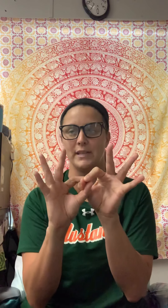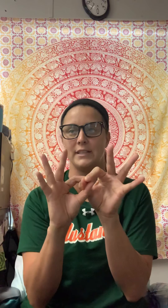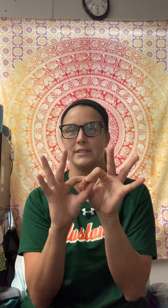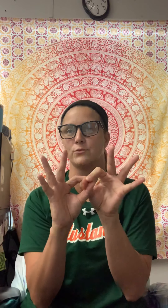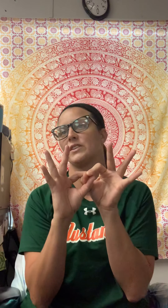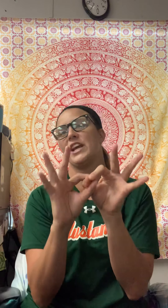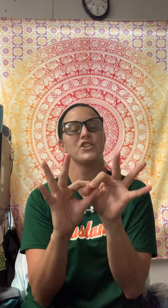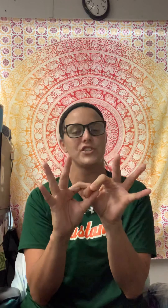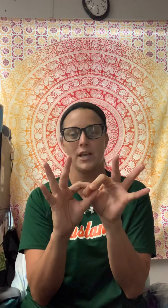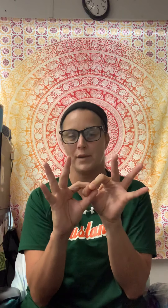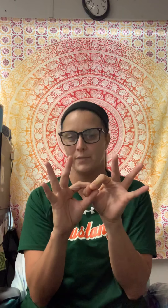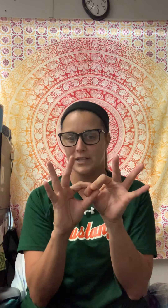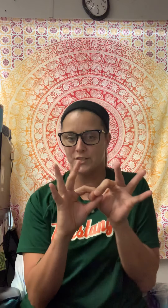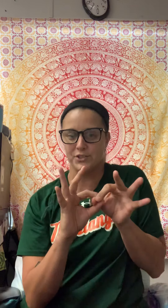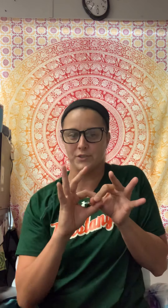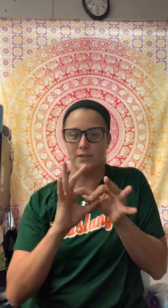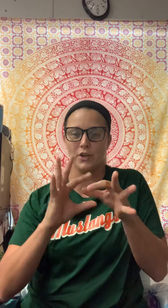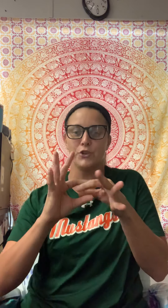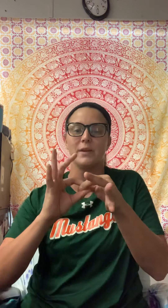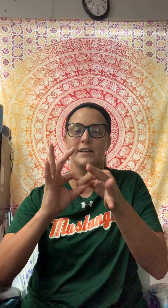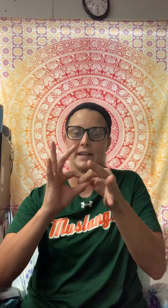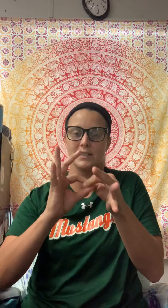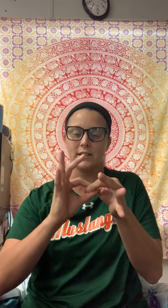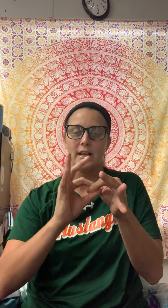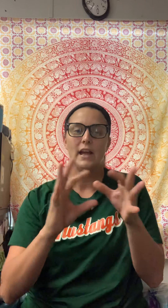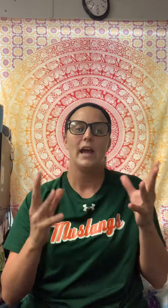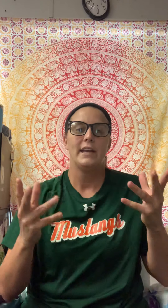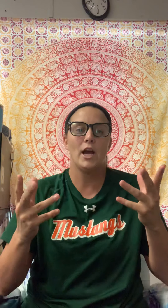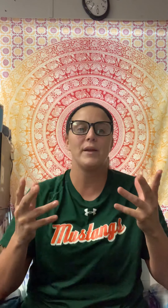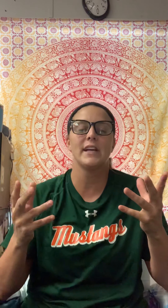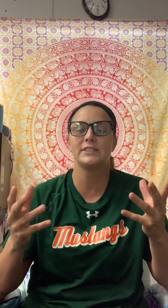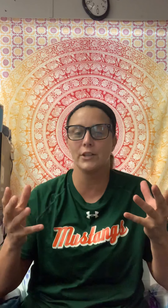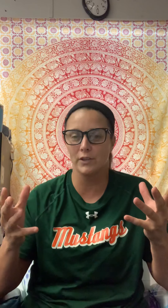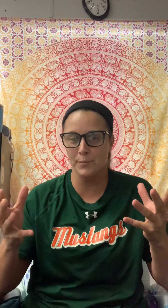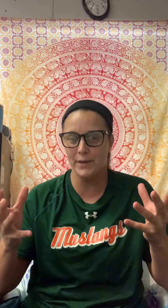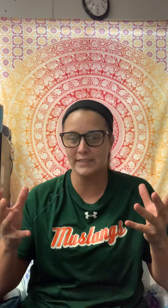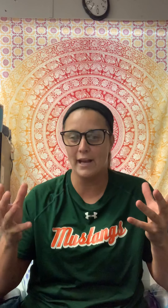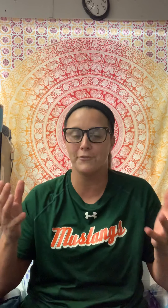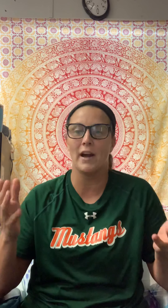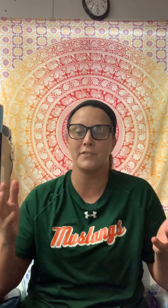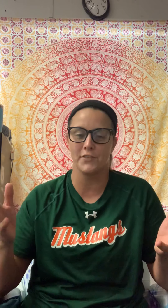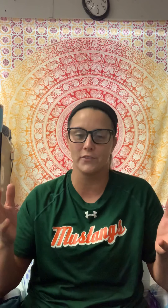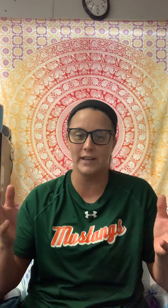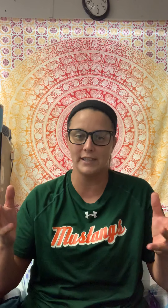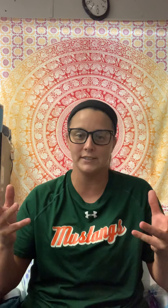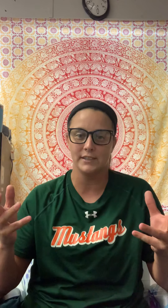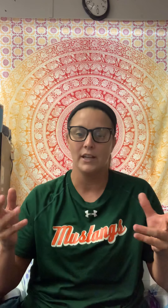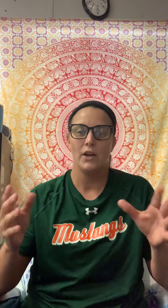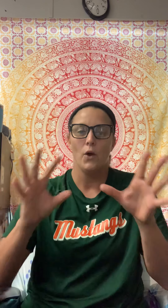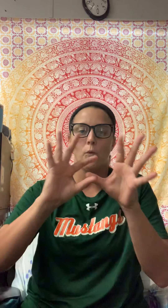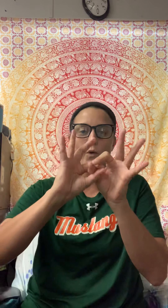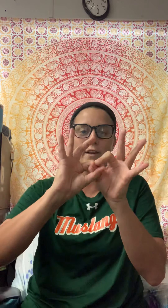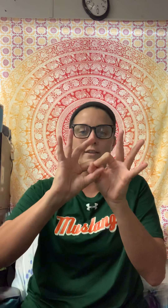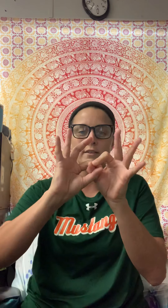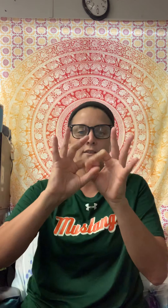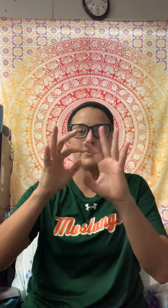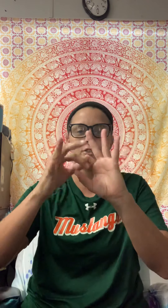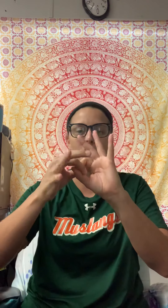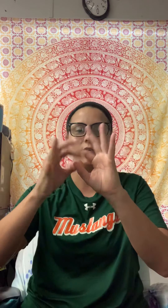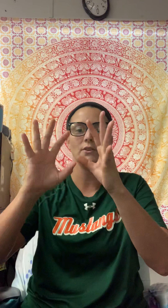means relationship. It means, to be connected. Now, because the Olympics have 5 different rings, 1, 2,